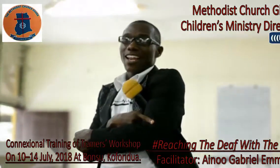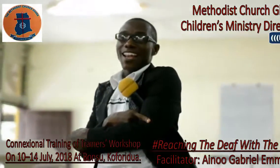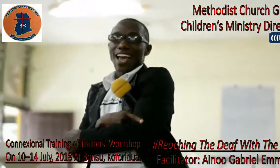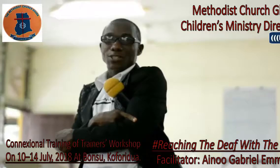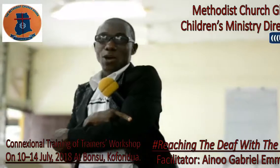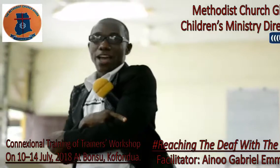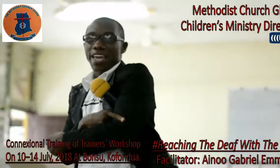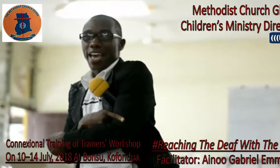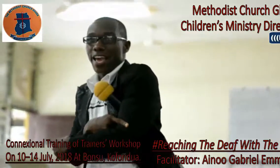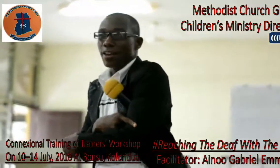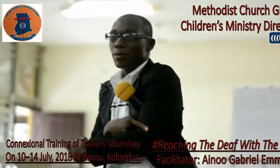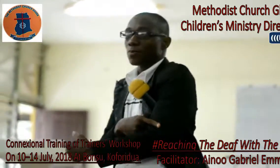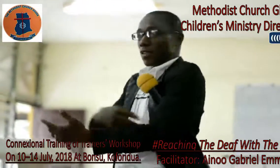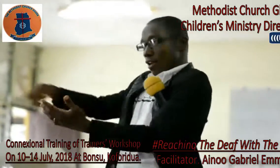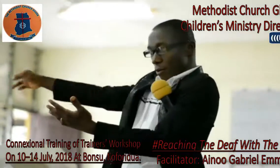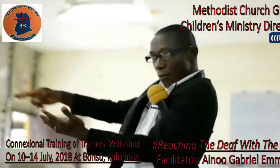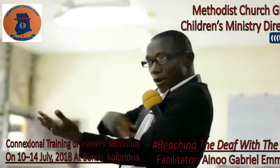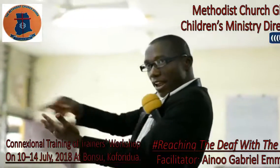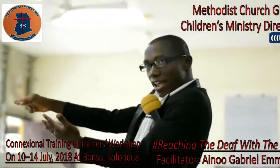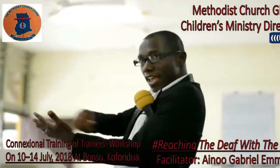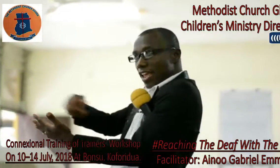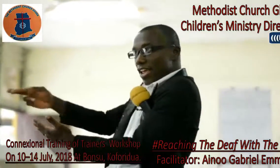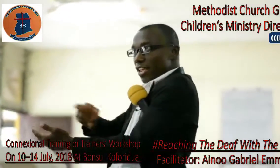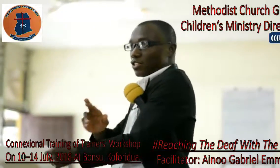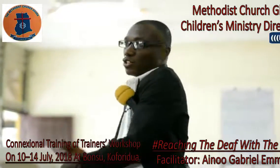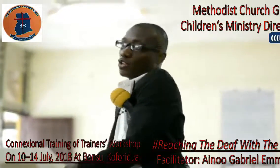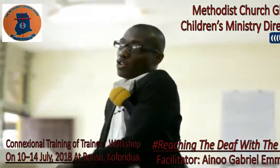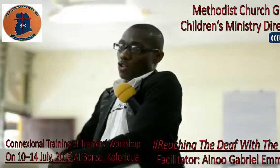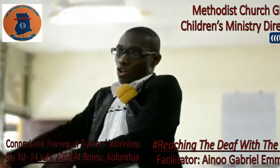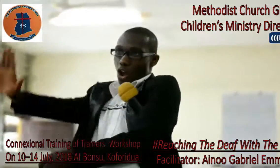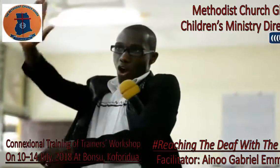Good. Let's go again. Read your